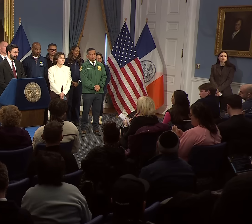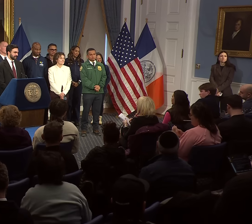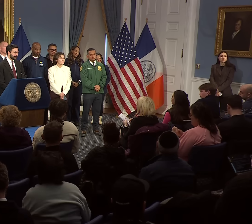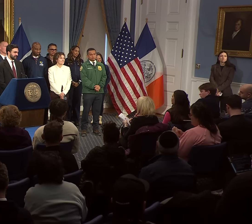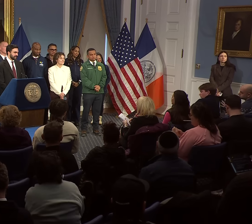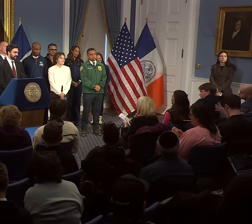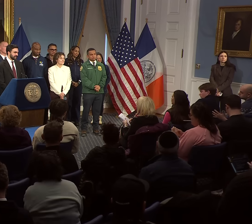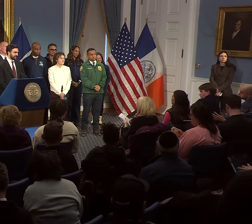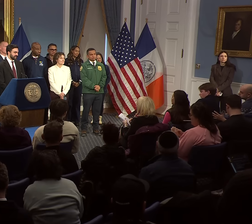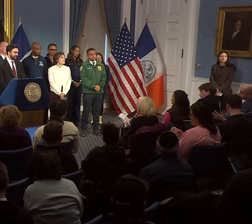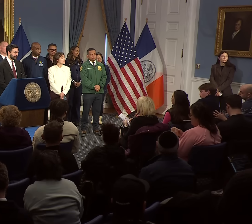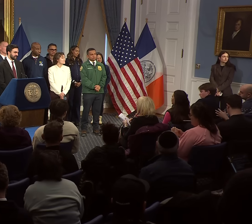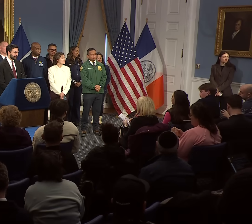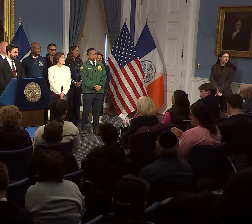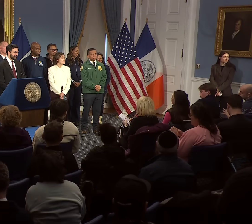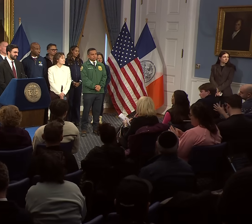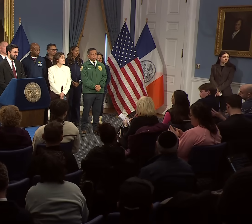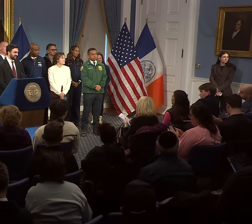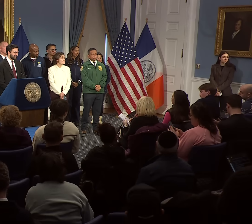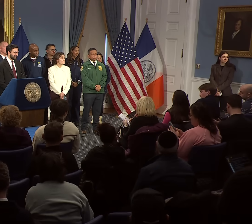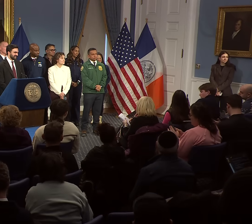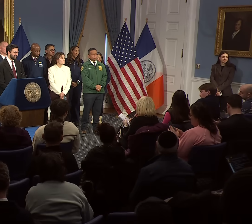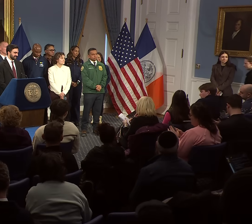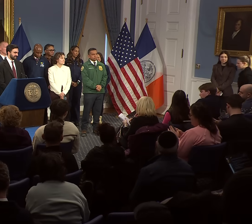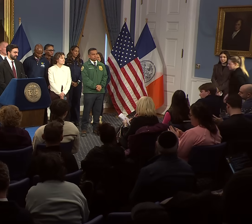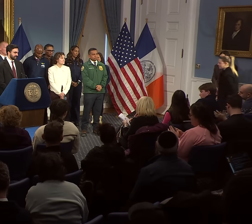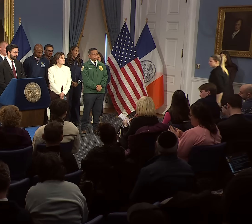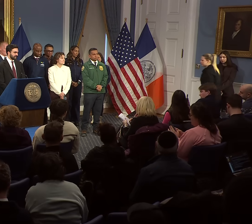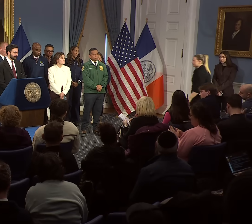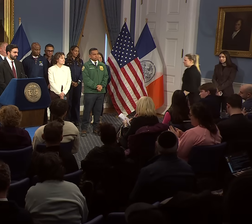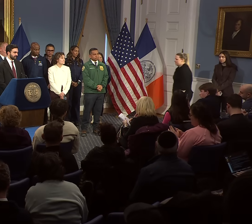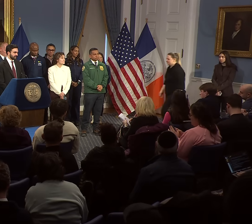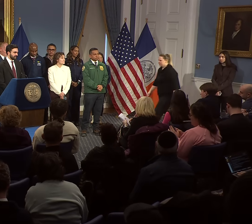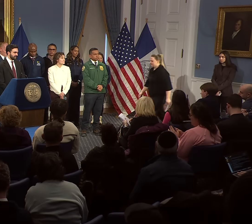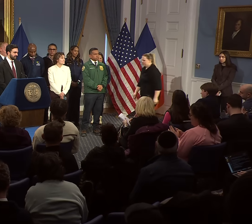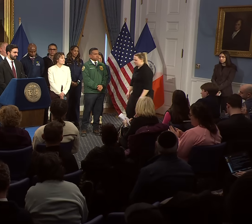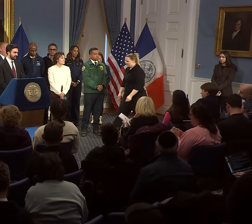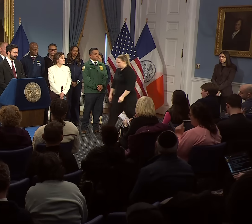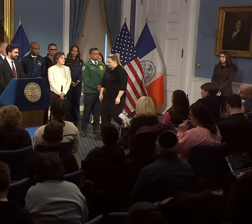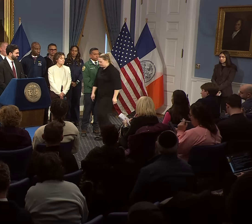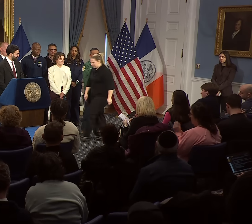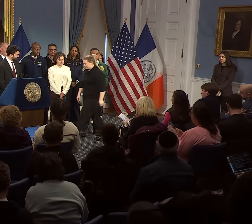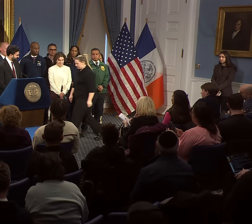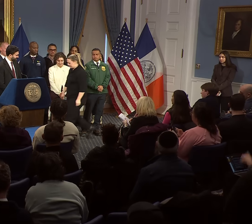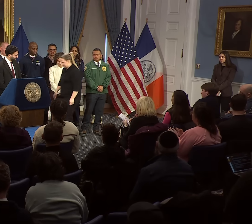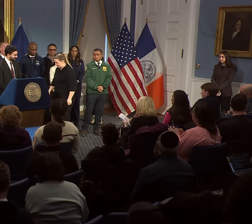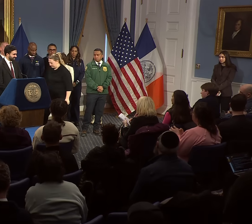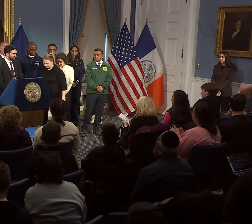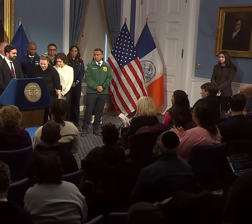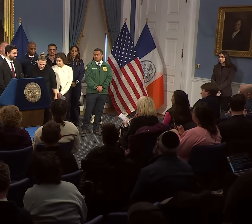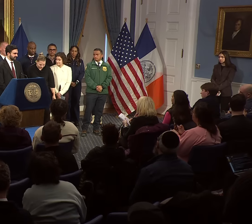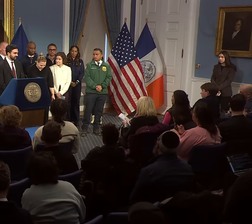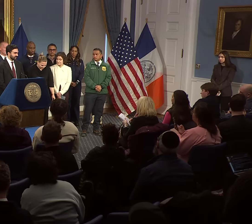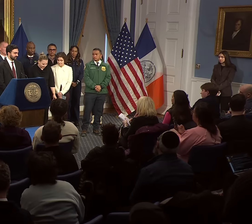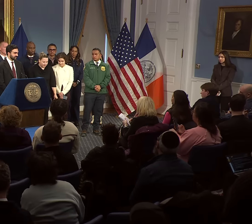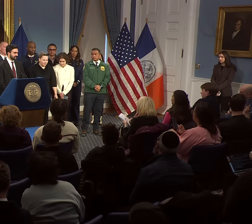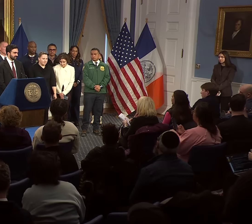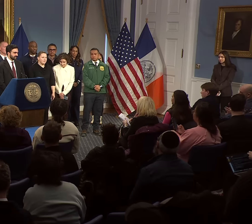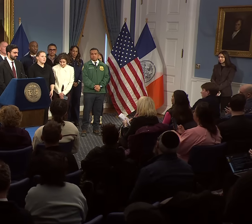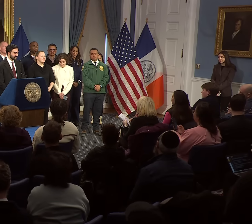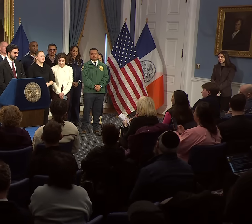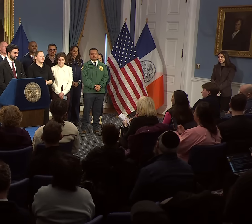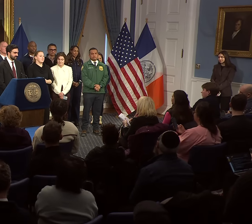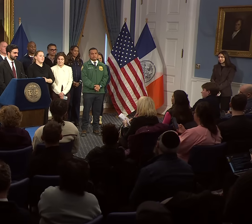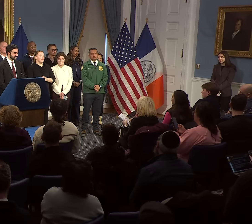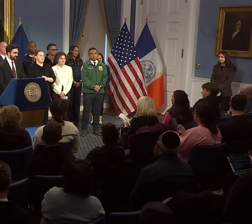in? I know you looked at the kind of the failures of the past, but there was a lot more that went on in terms of the response and